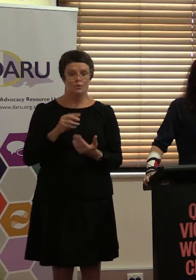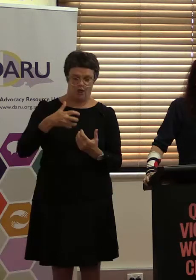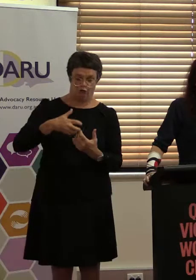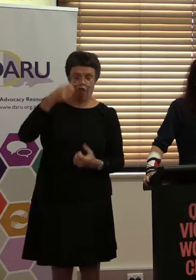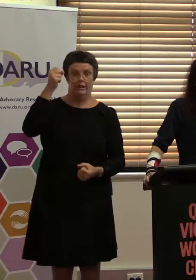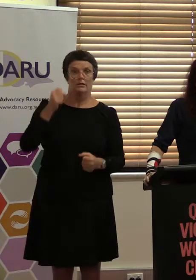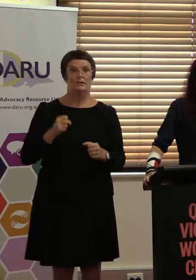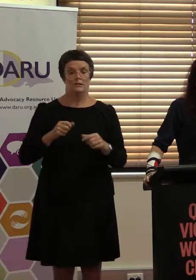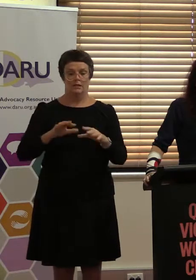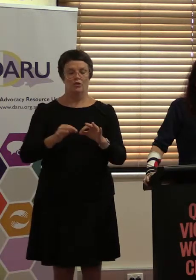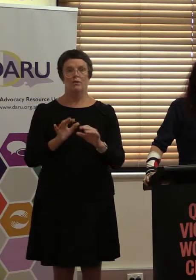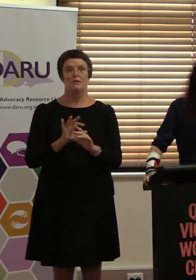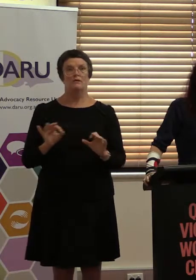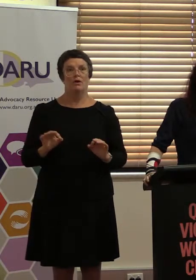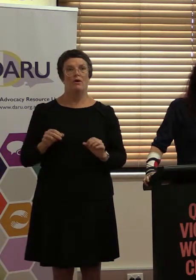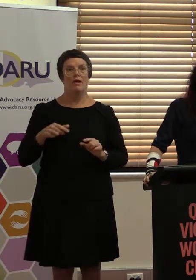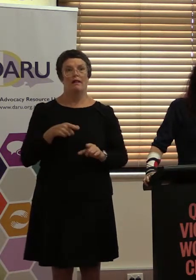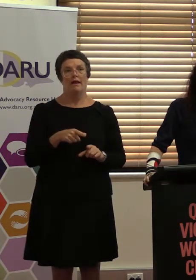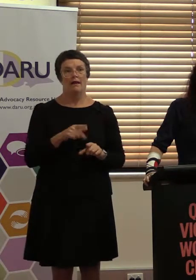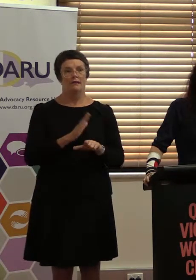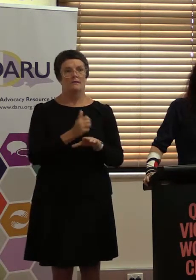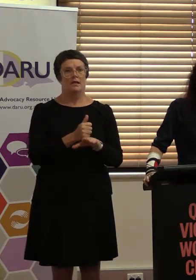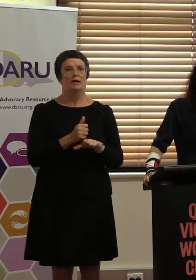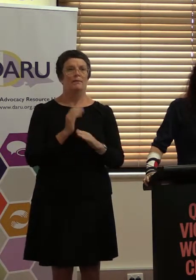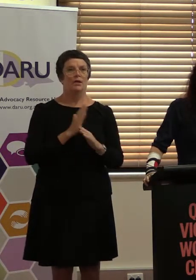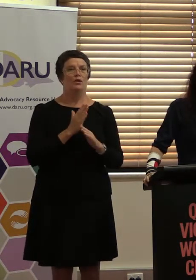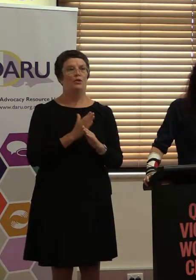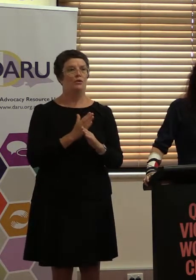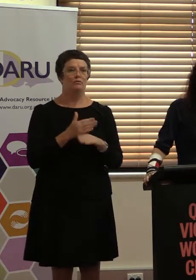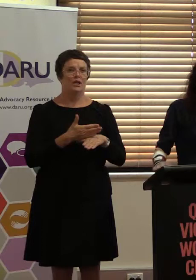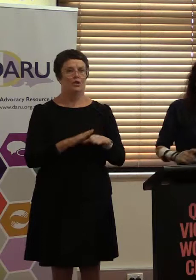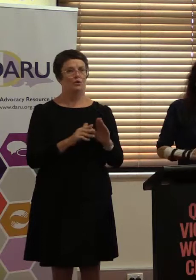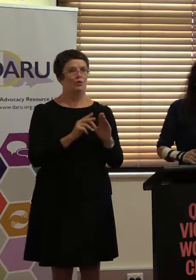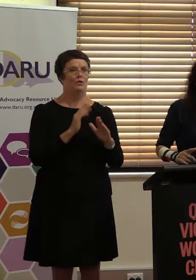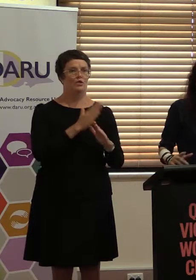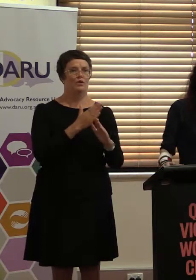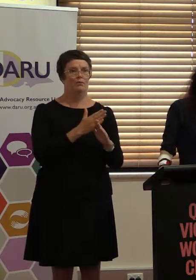some new position called an ALM, an Auslan